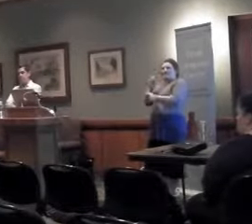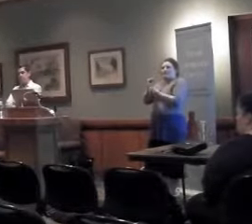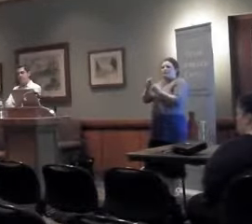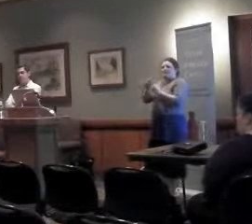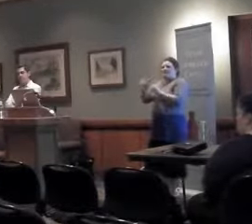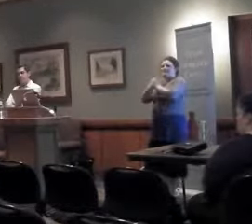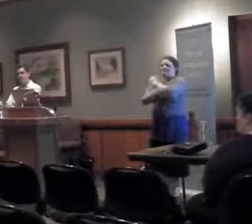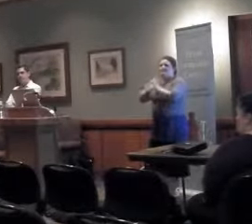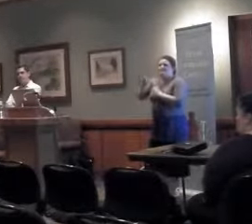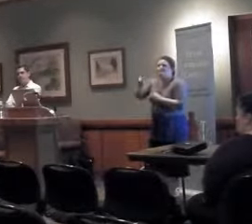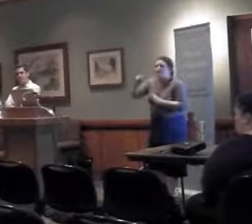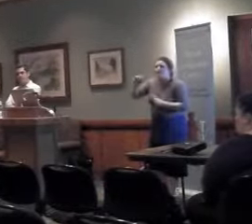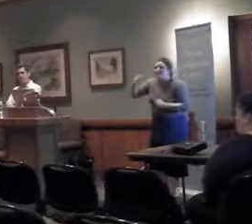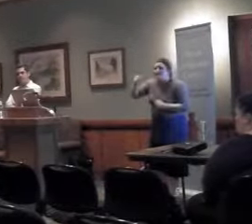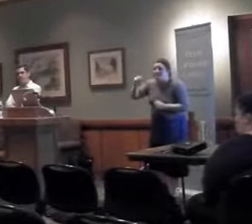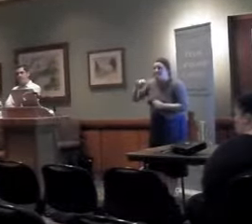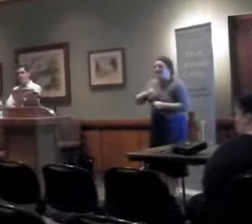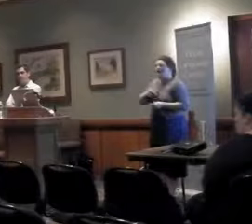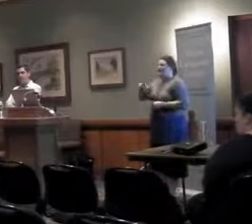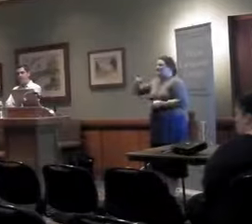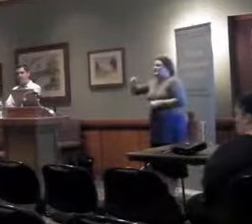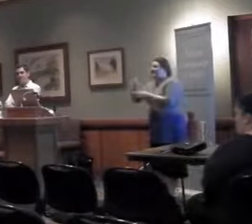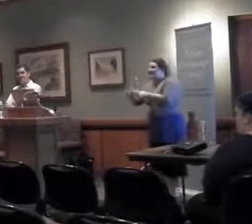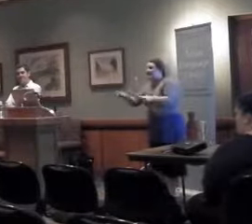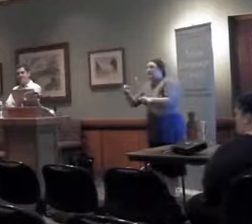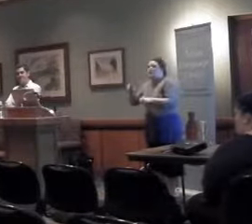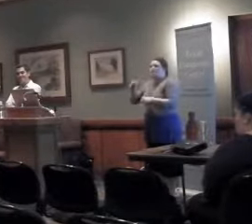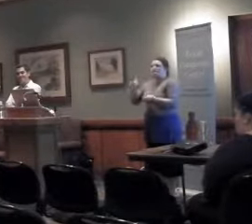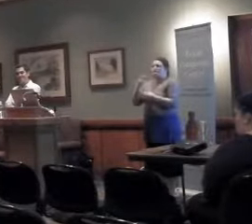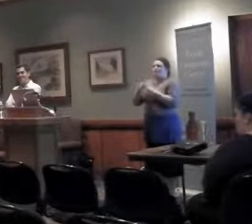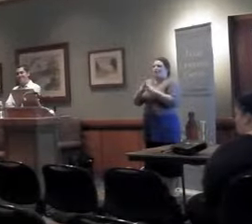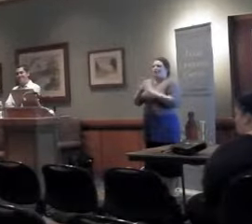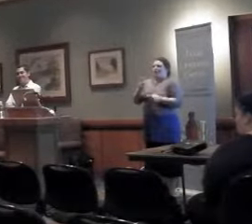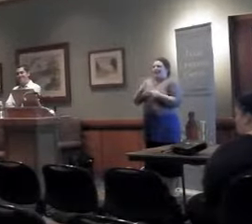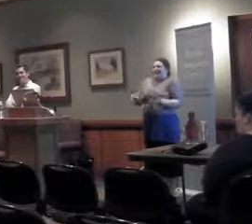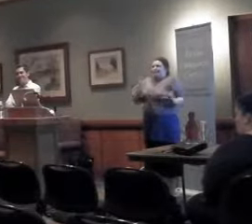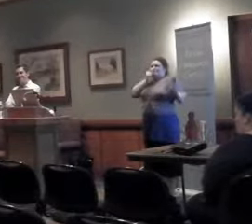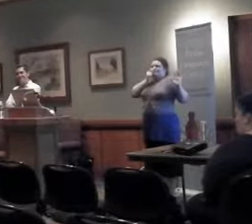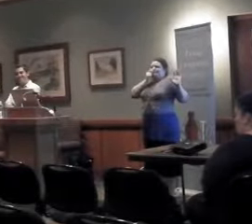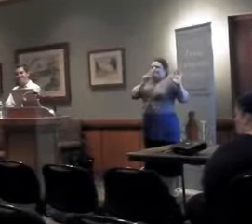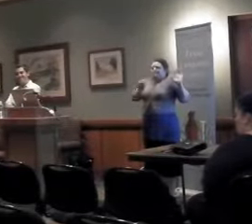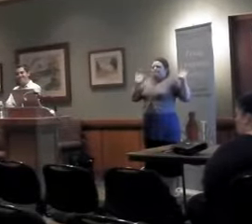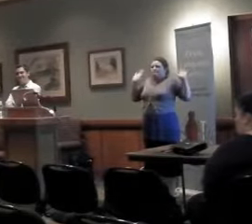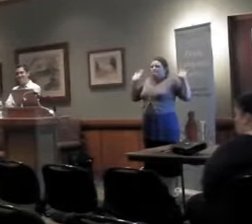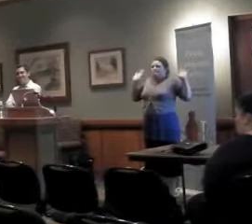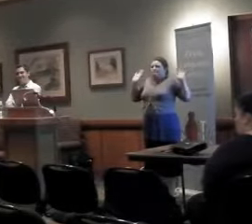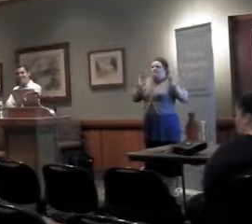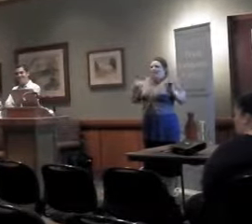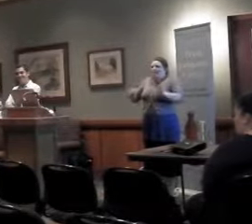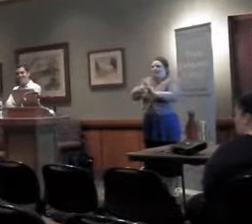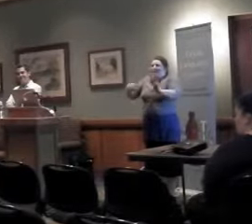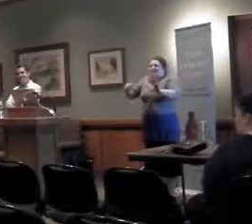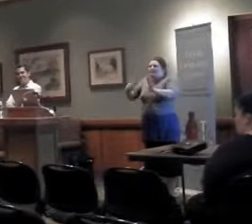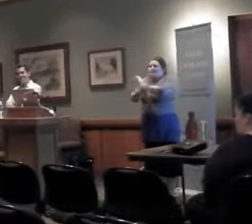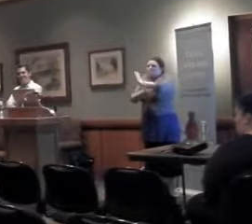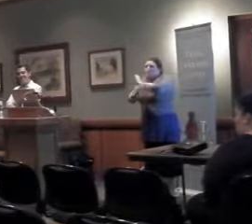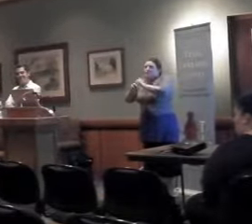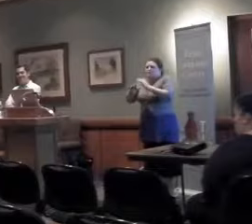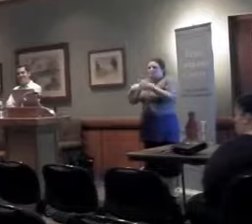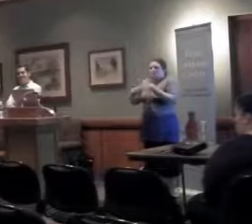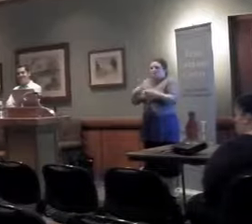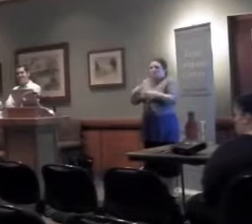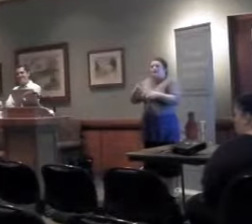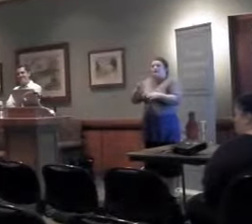you prefer the term second language, or do you just call this language and not label it at all? Because it's